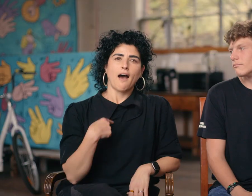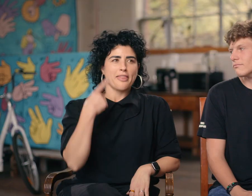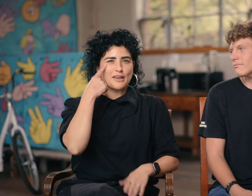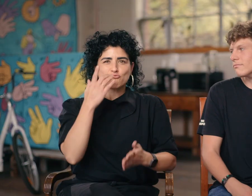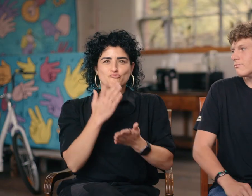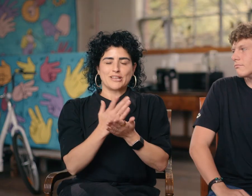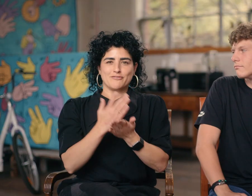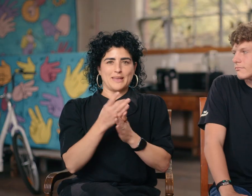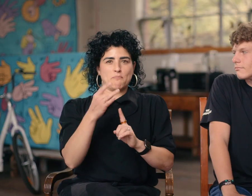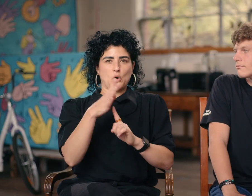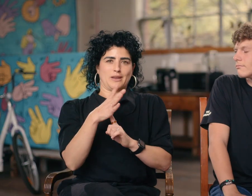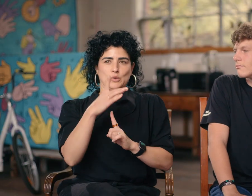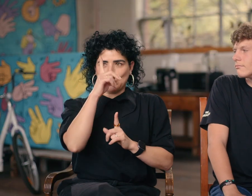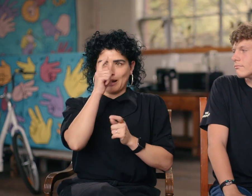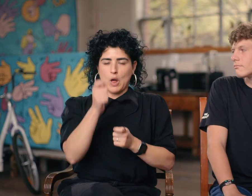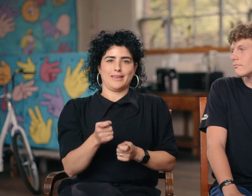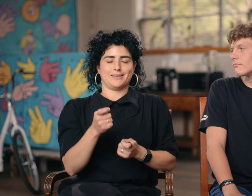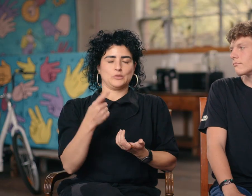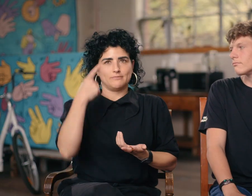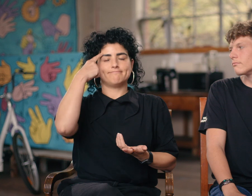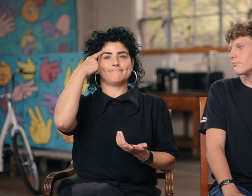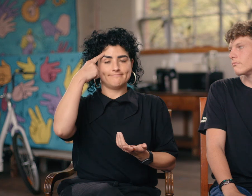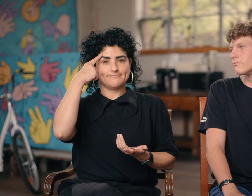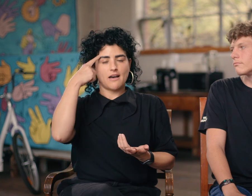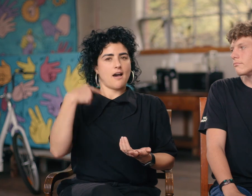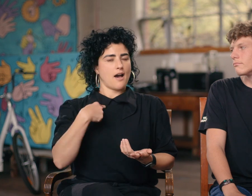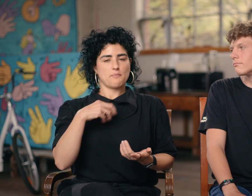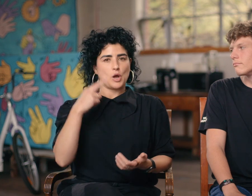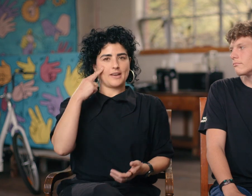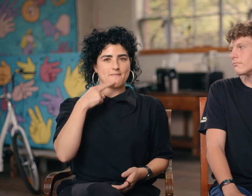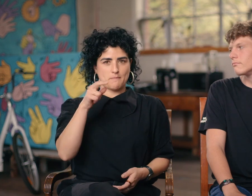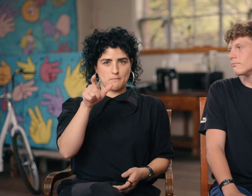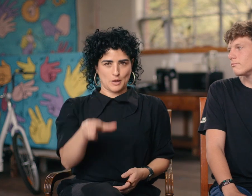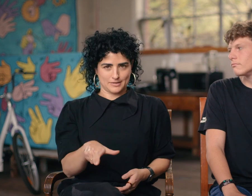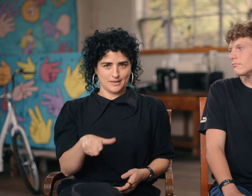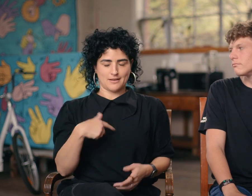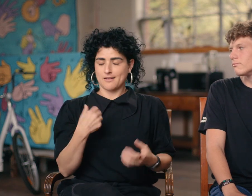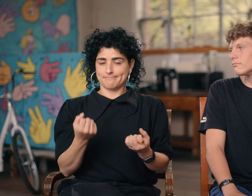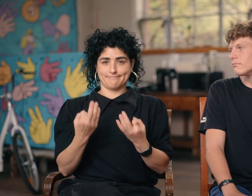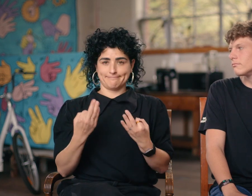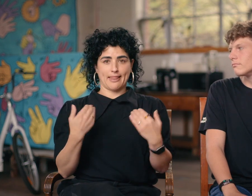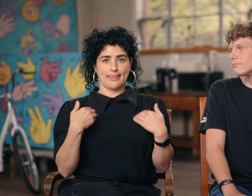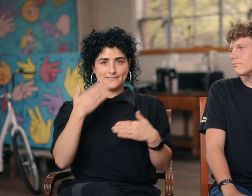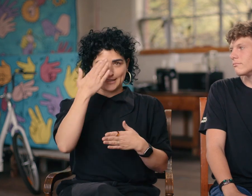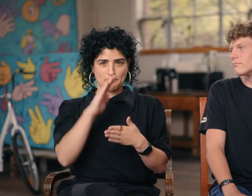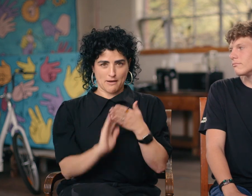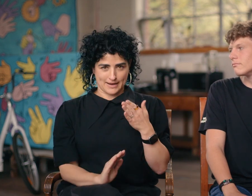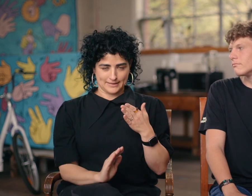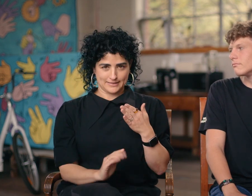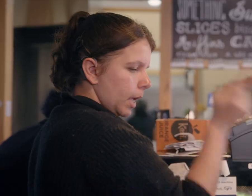I think it's really important to acknowledge that I am not a deaf person and I don't have that same lived experience.